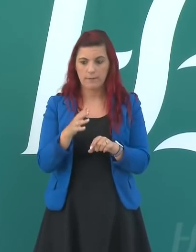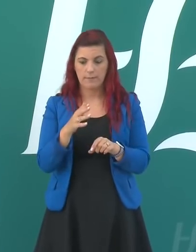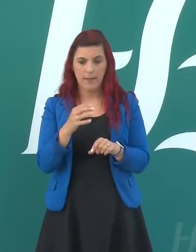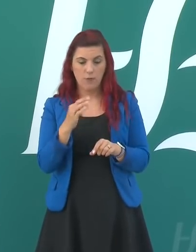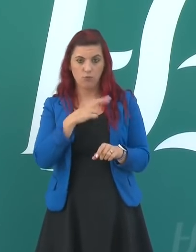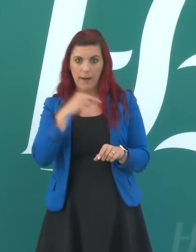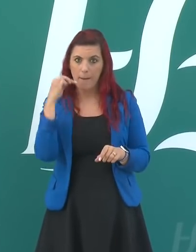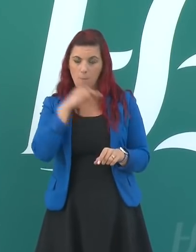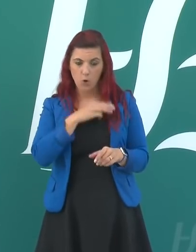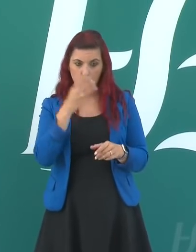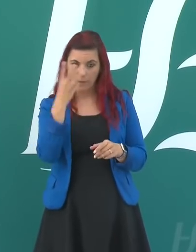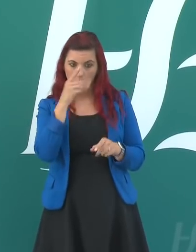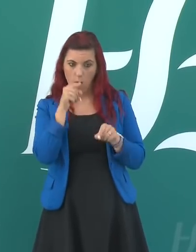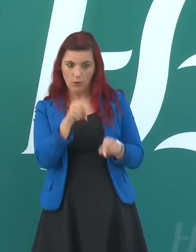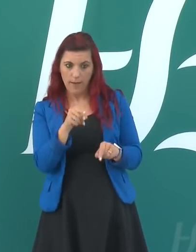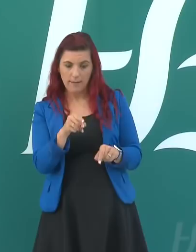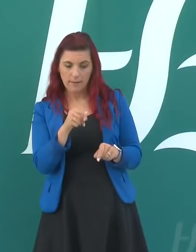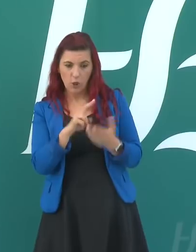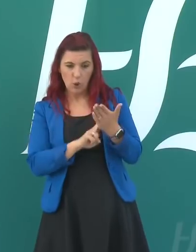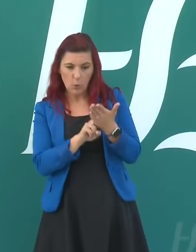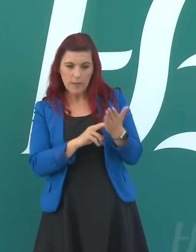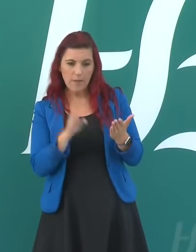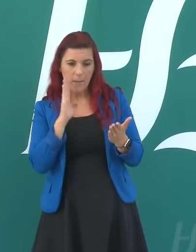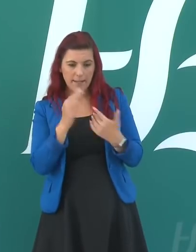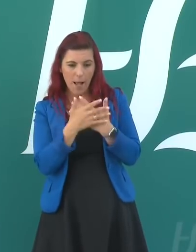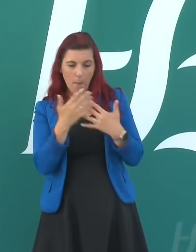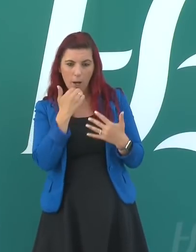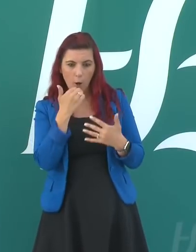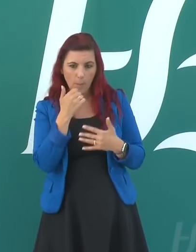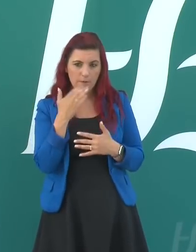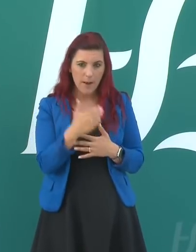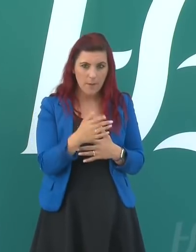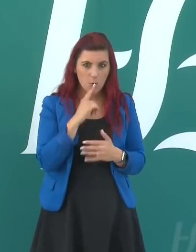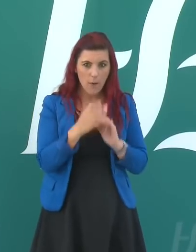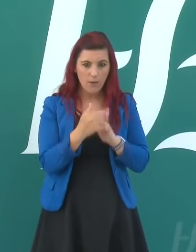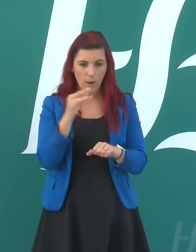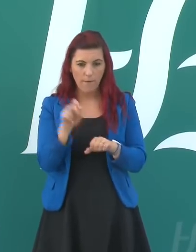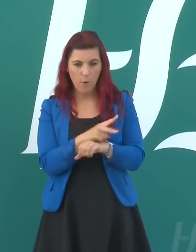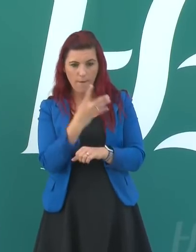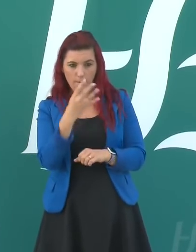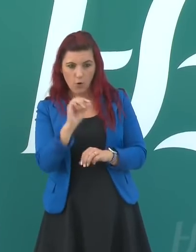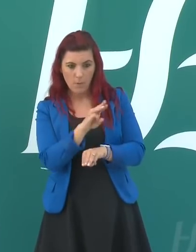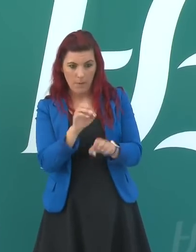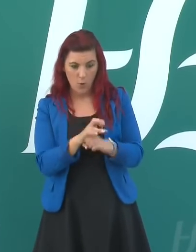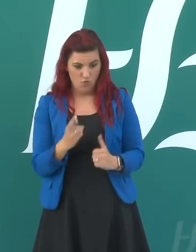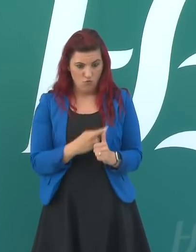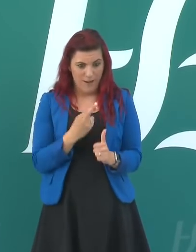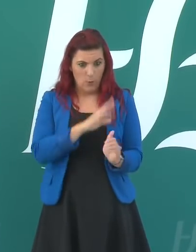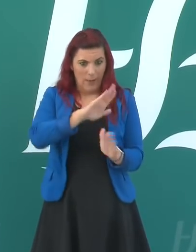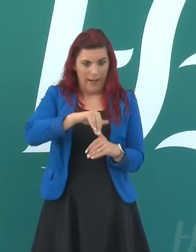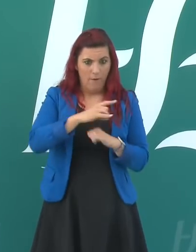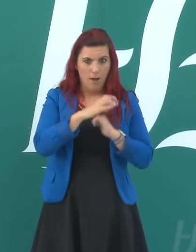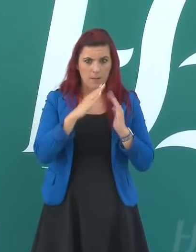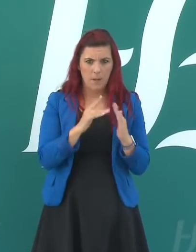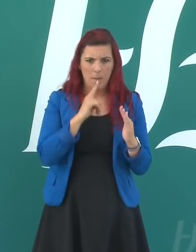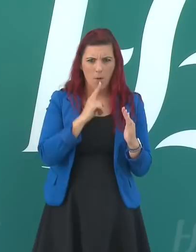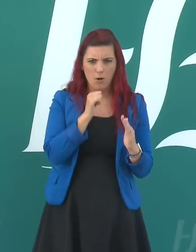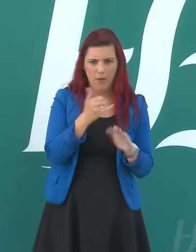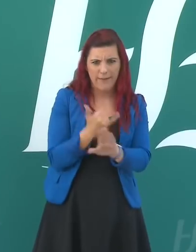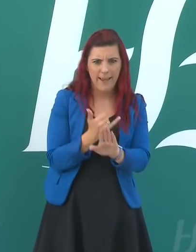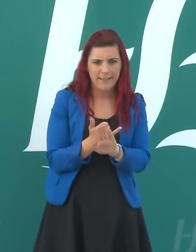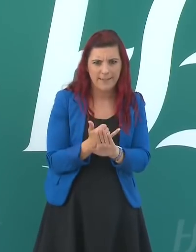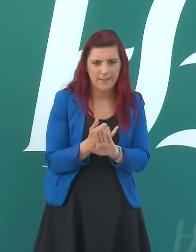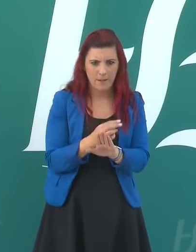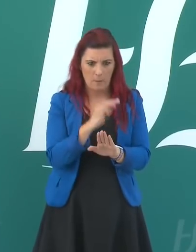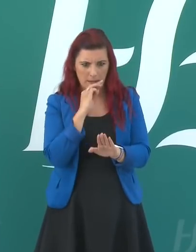for us. So we have to manage that occupancy, and clearly having over 400 people who we're identifying as being appropriate for discharge means that we're using